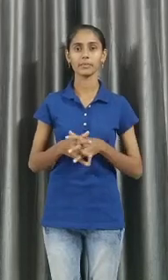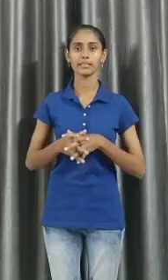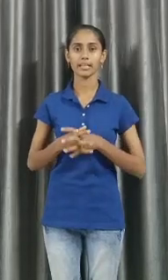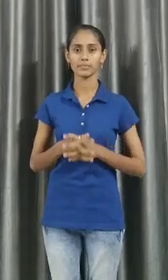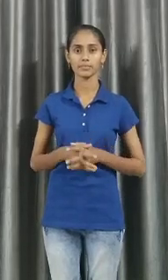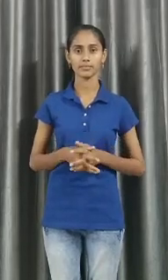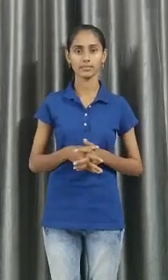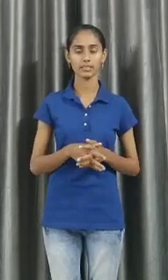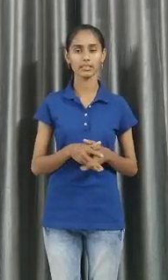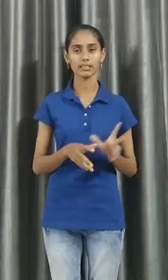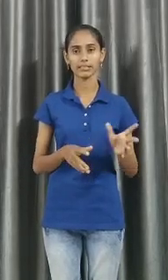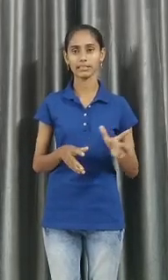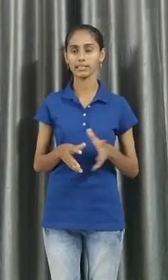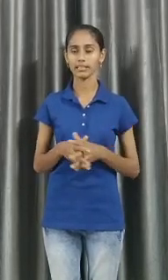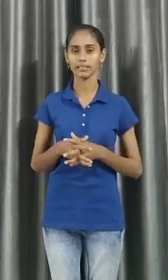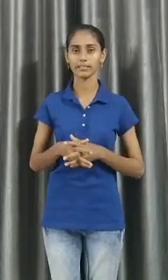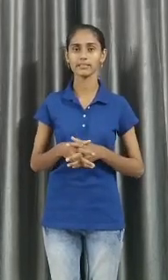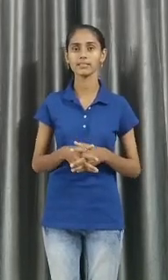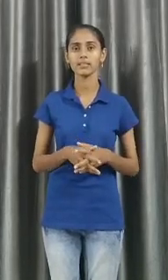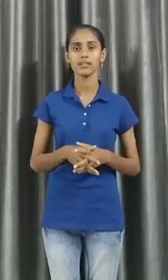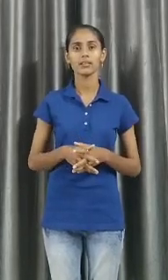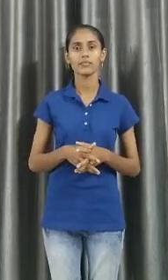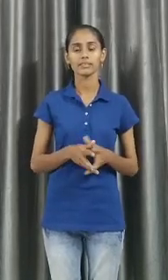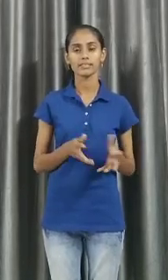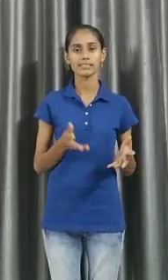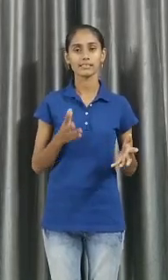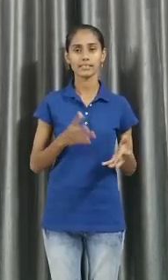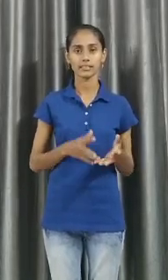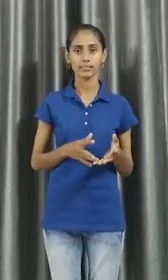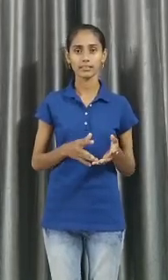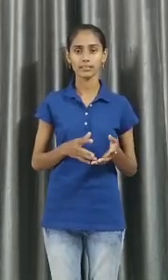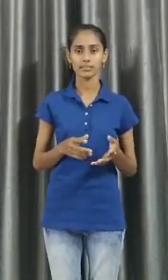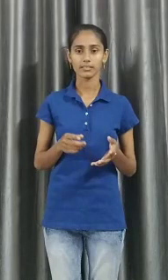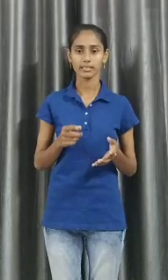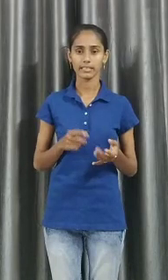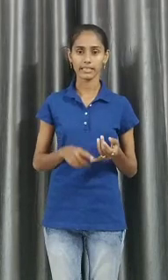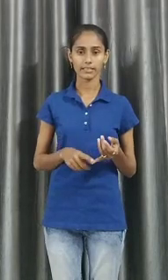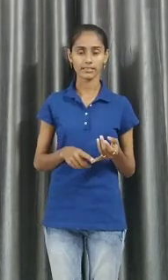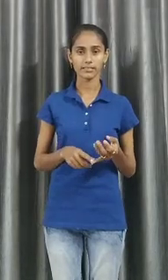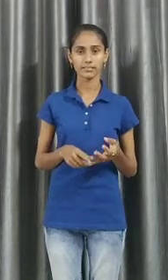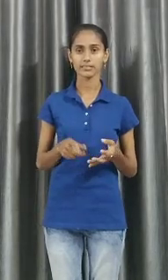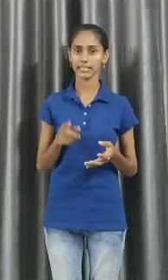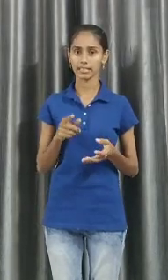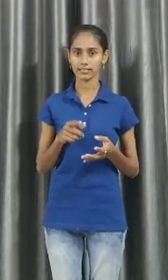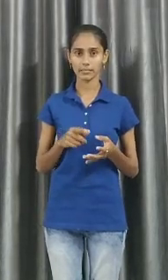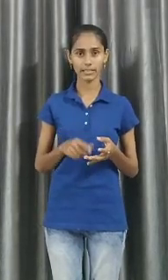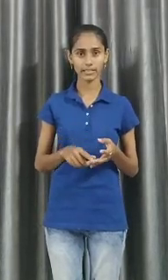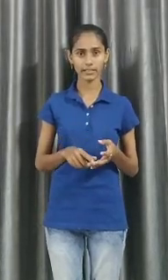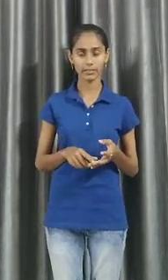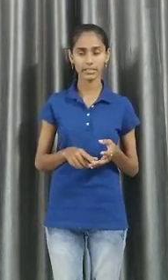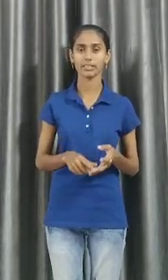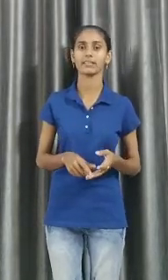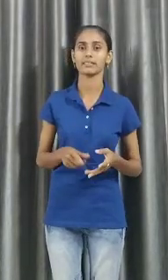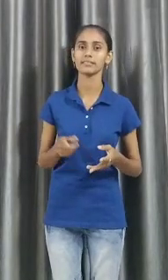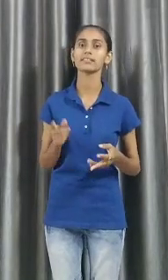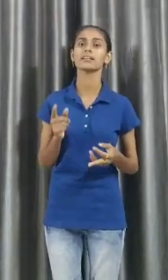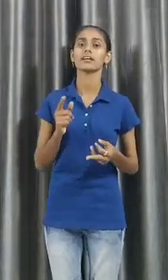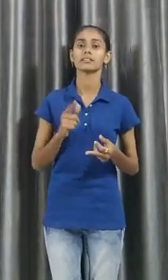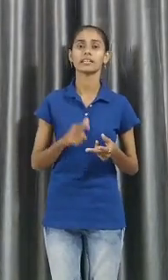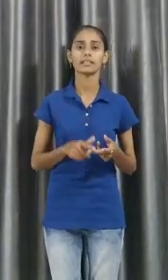multiple types in inheritance. First is a single inheritance, second is a multi-level inheritance, third